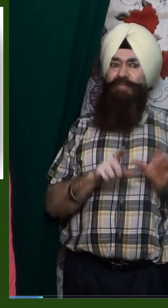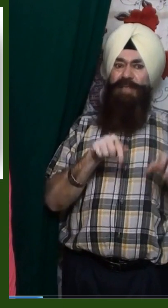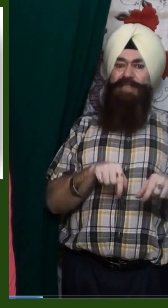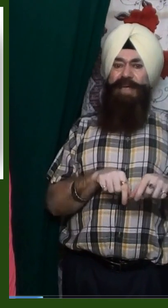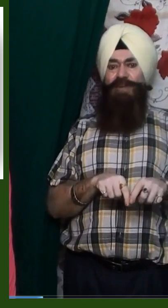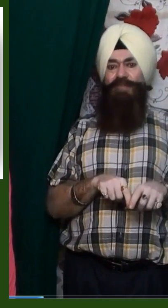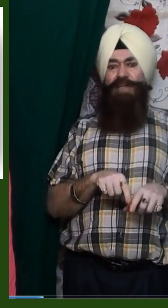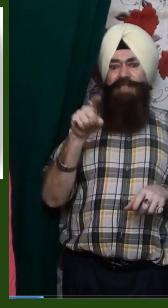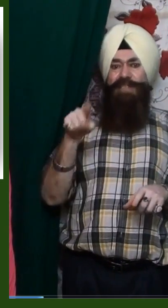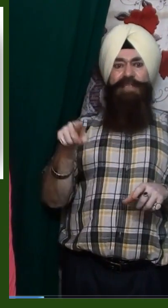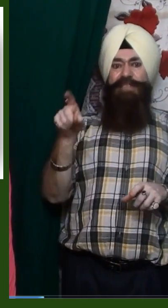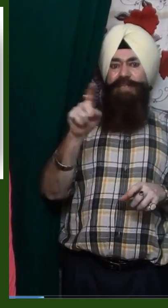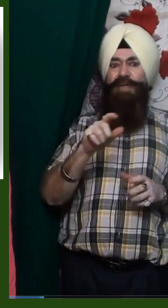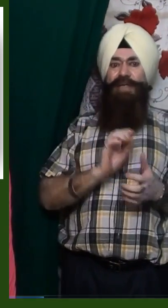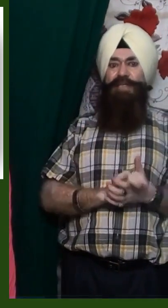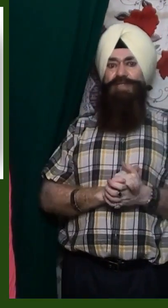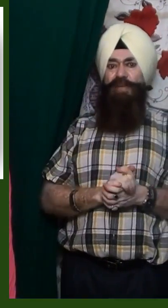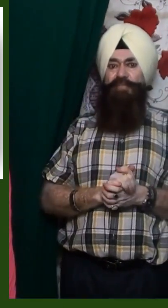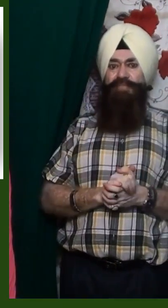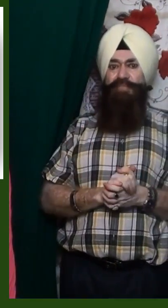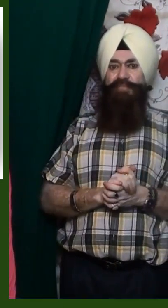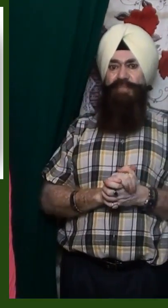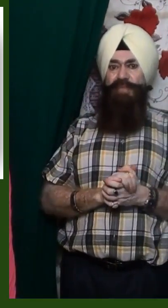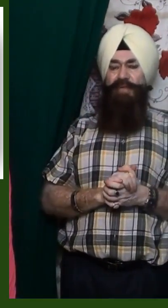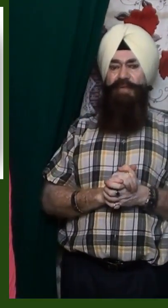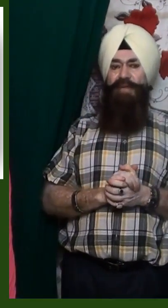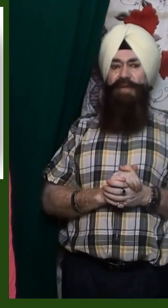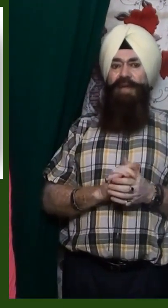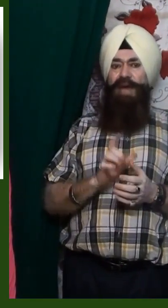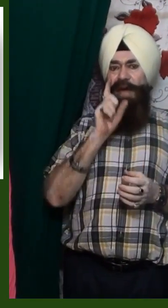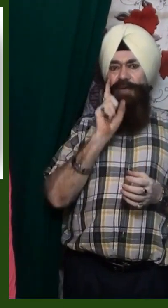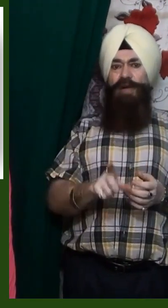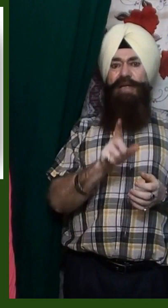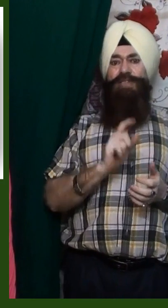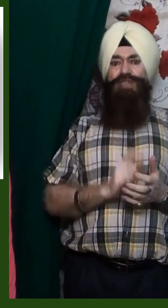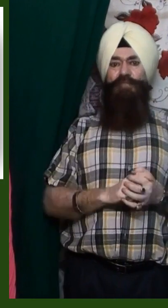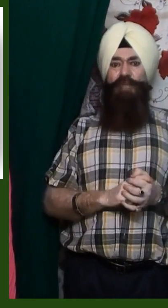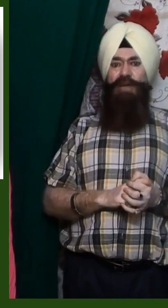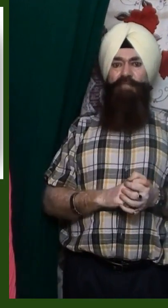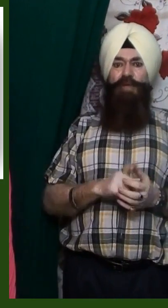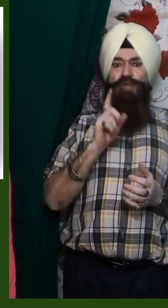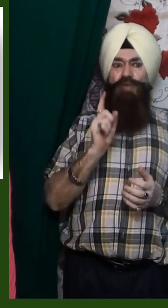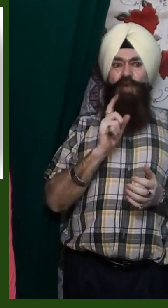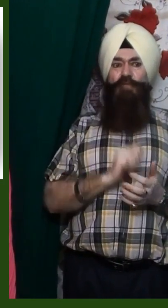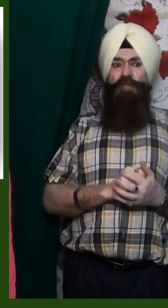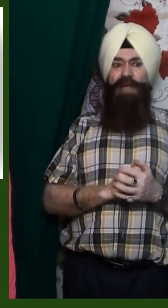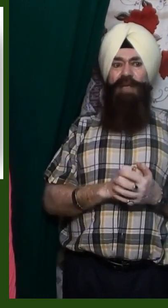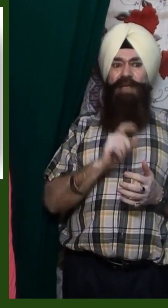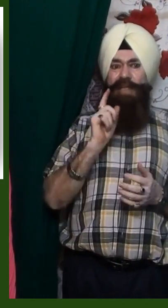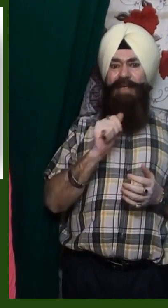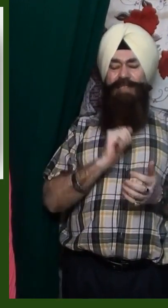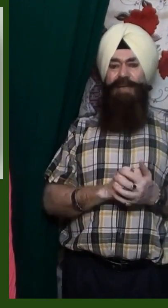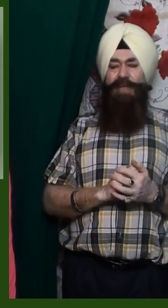reference. If there is acceleration, that is the non-inertial frame. And in non-inertial frame, you will